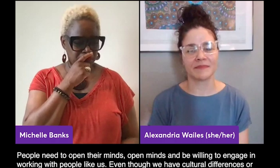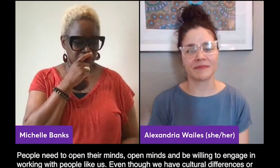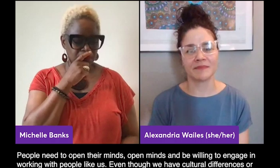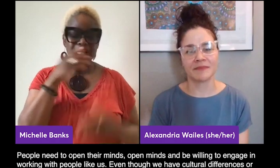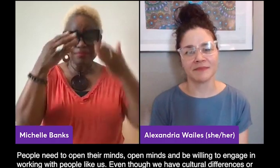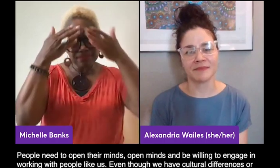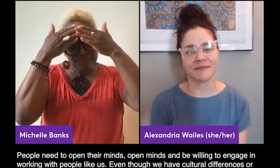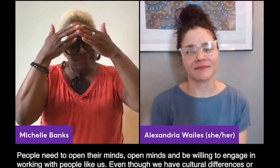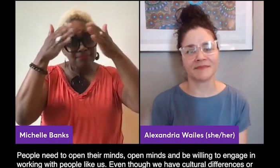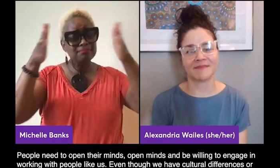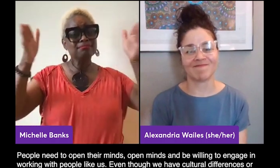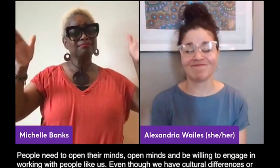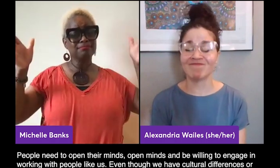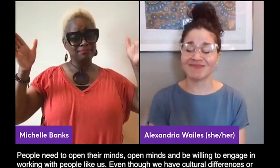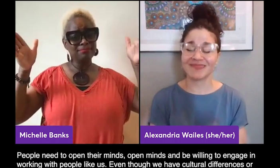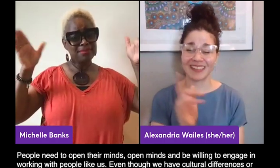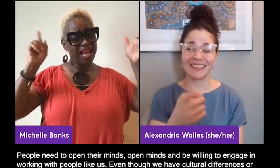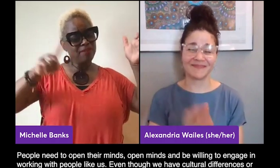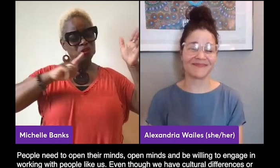open minds